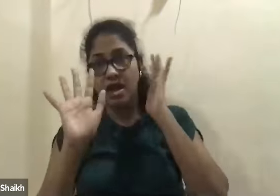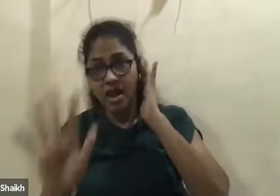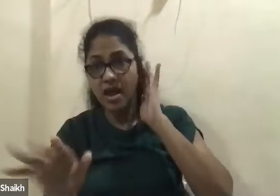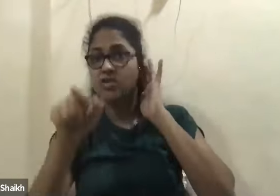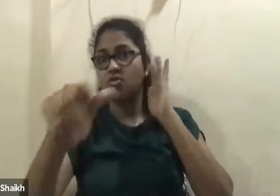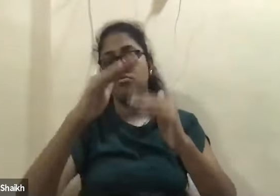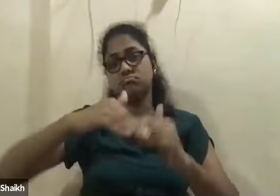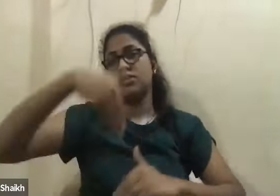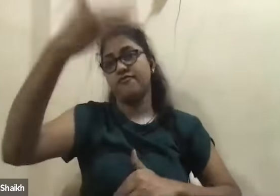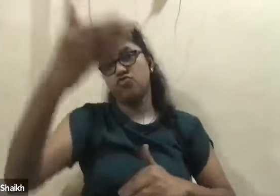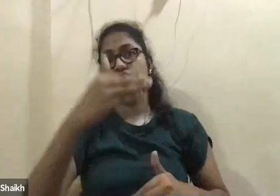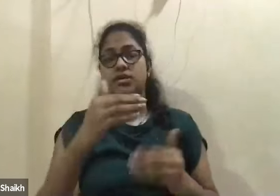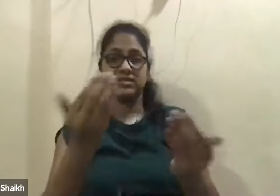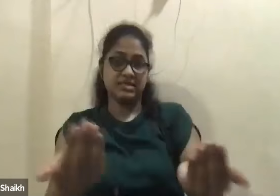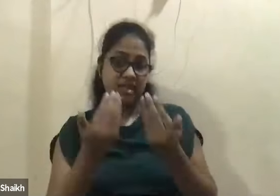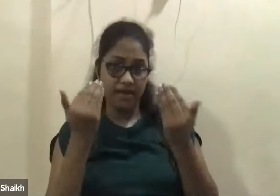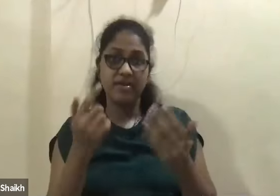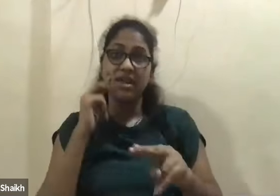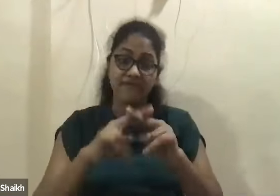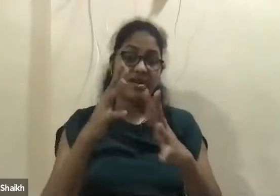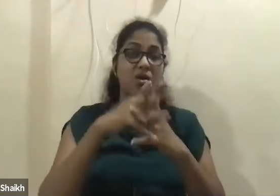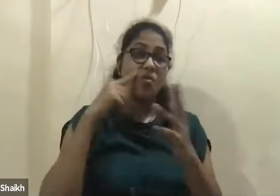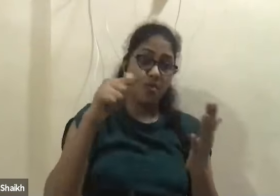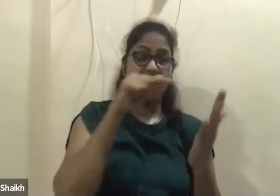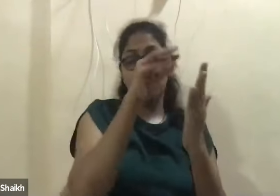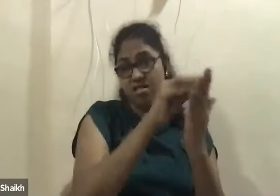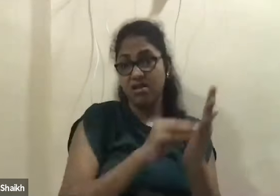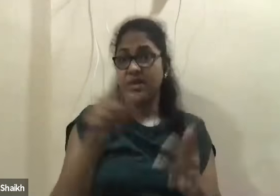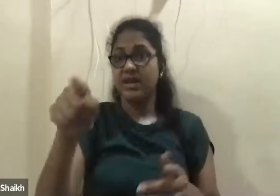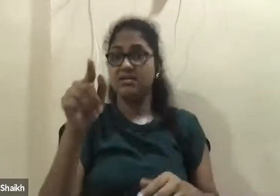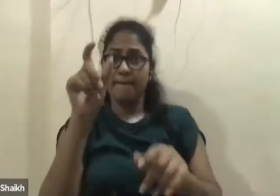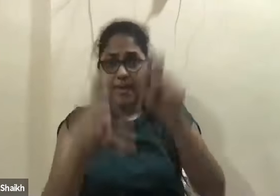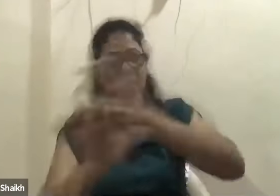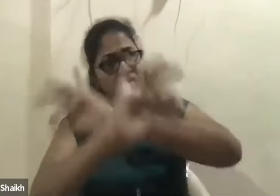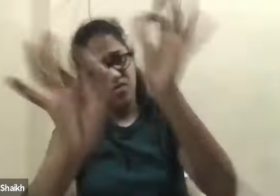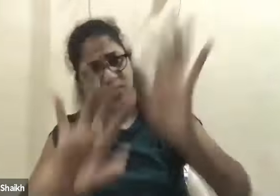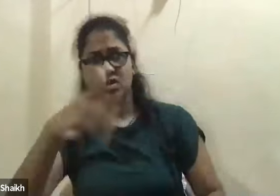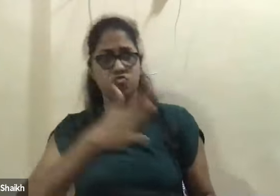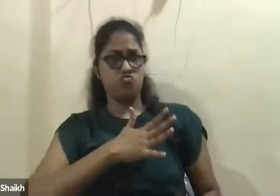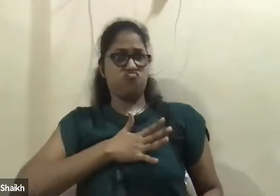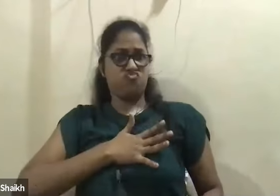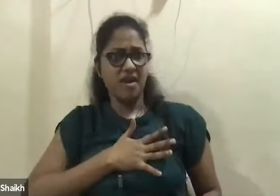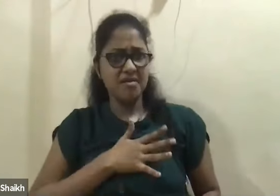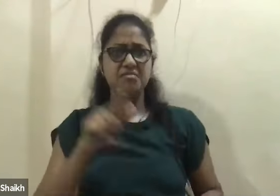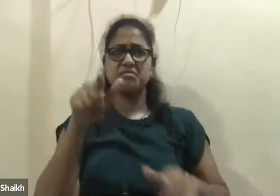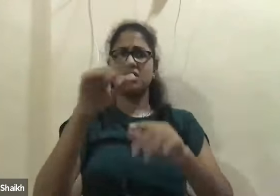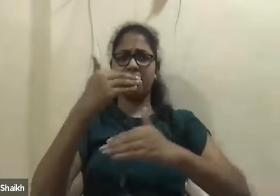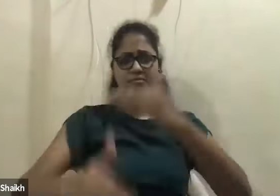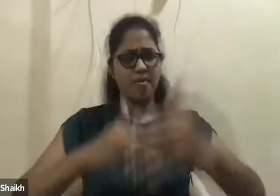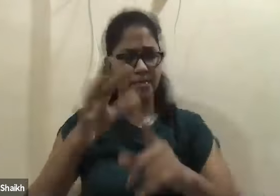of course you can do it by way of a will. If you have people whom you trust, who will execute it properly, who will also take care